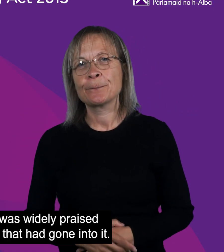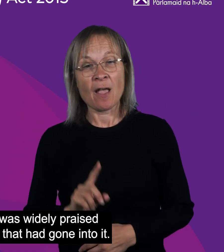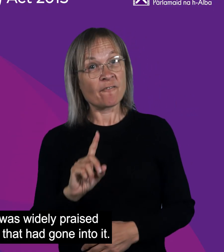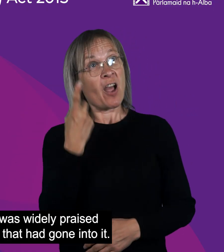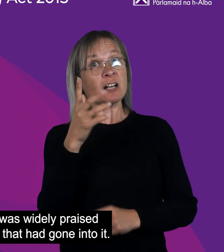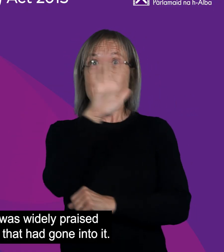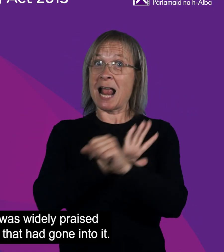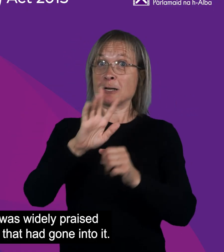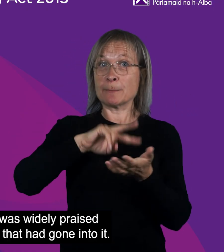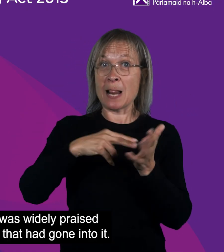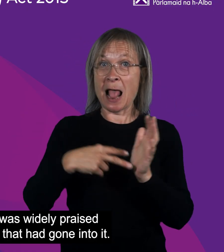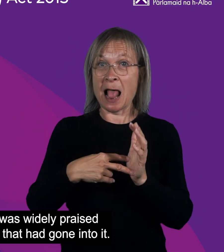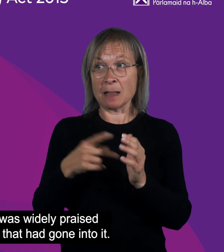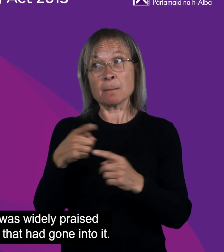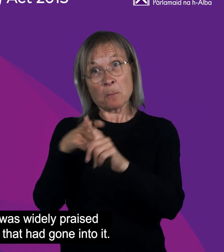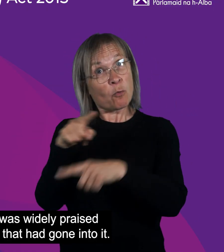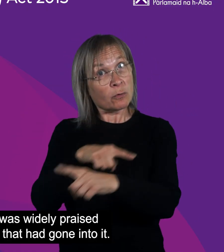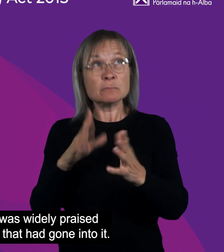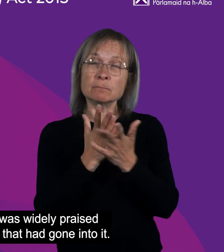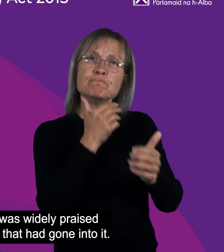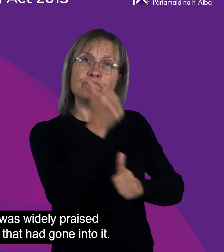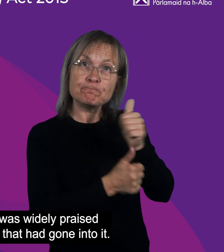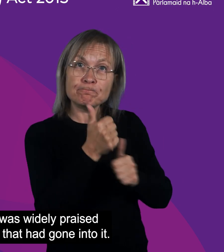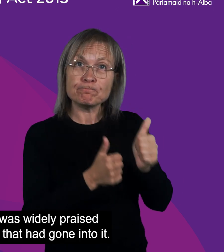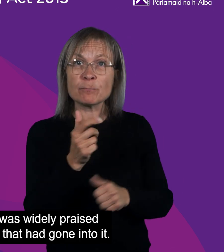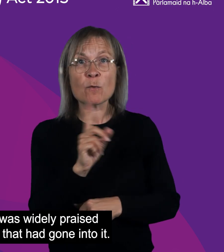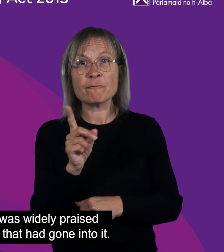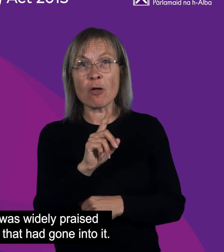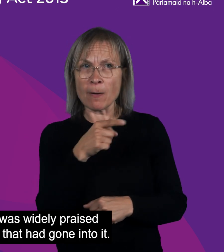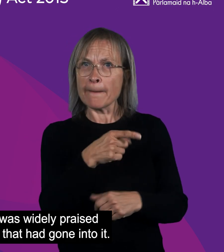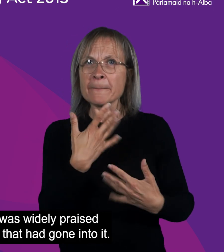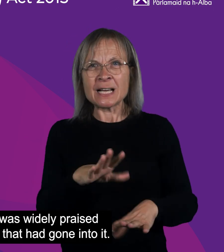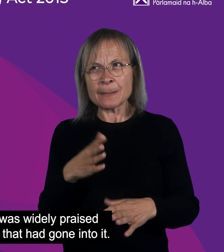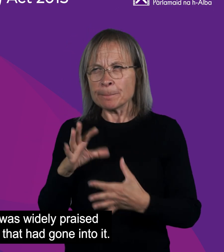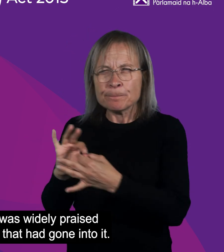The first national plan was widely praised for the collaborative work that had gone into it.